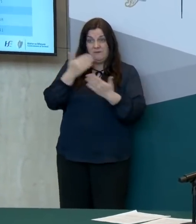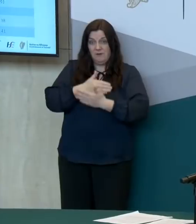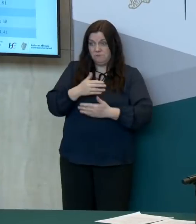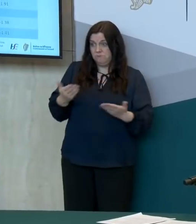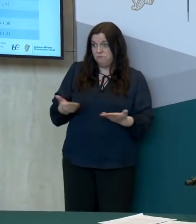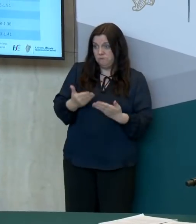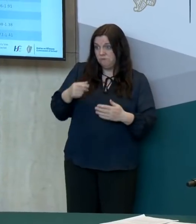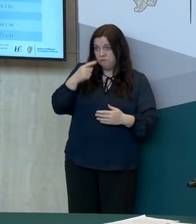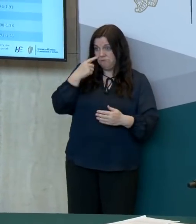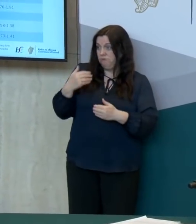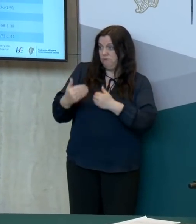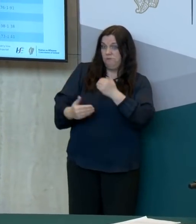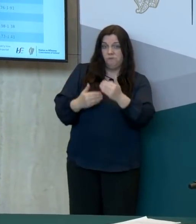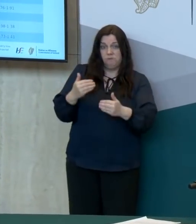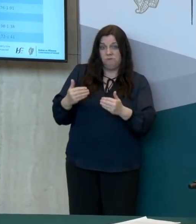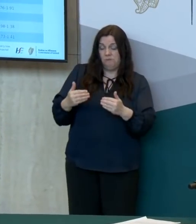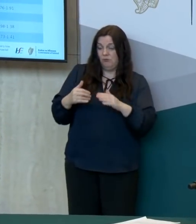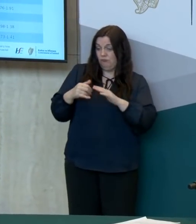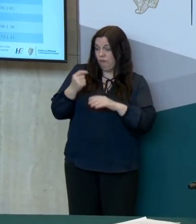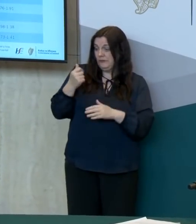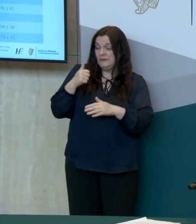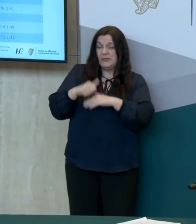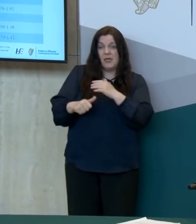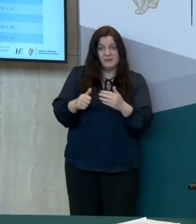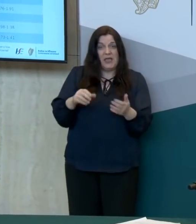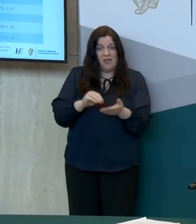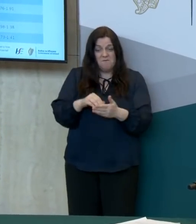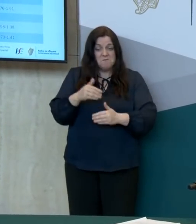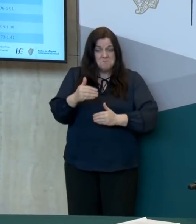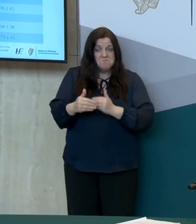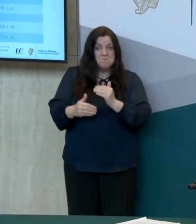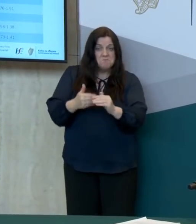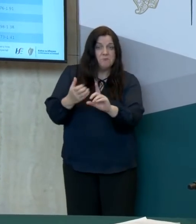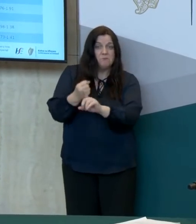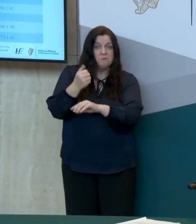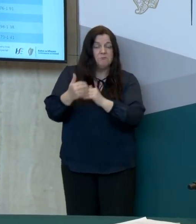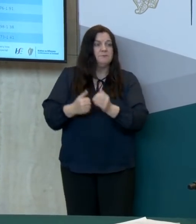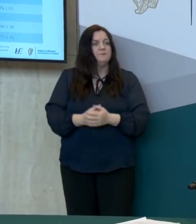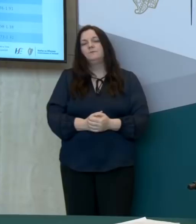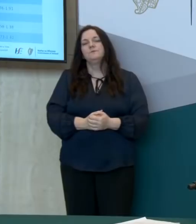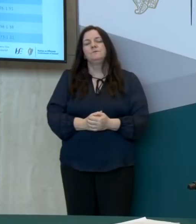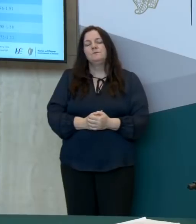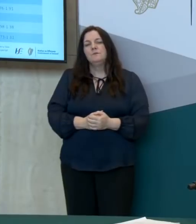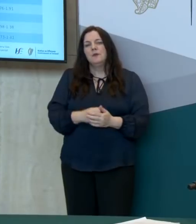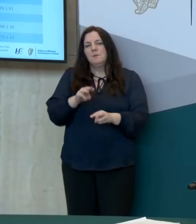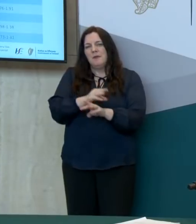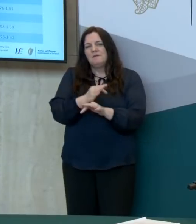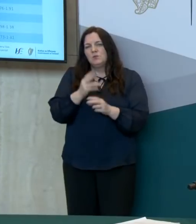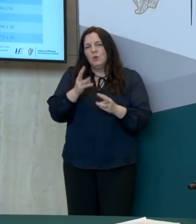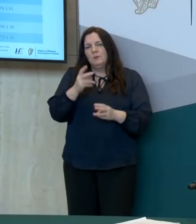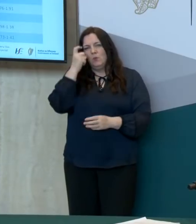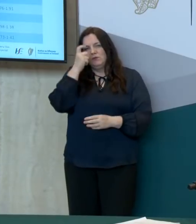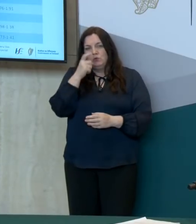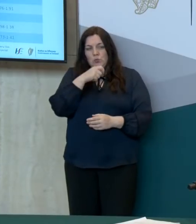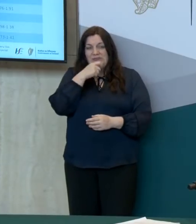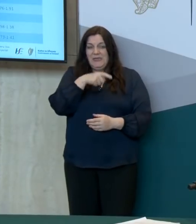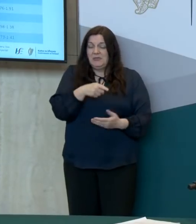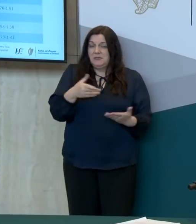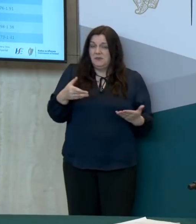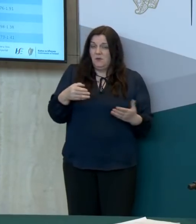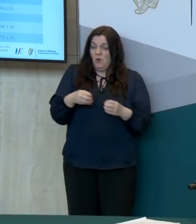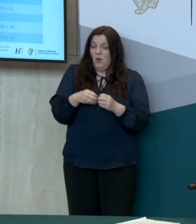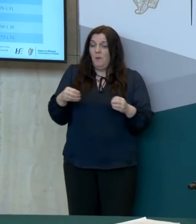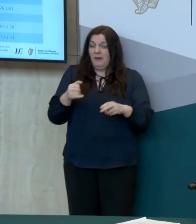steps as a country in recent days. They will be wondering, because you've said, I think I'm right in saying you said